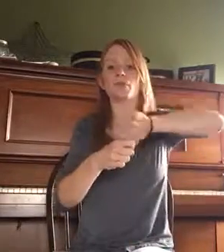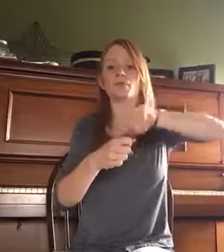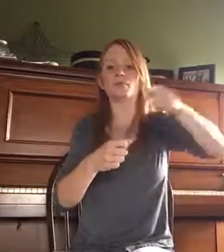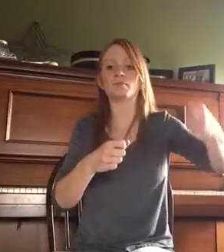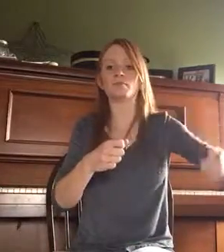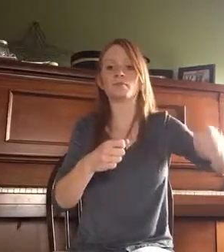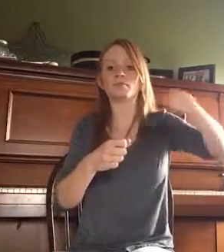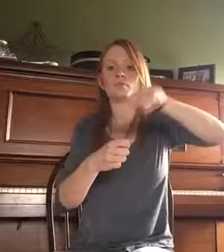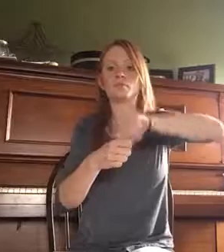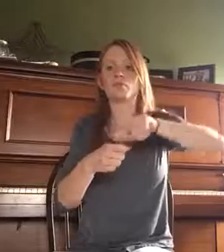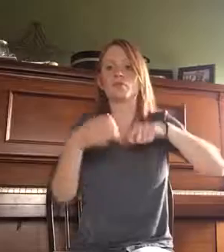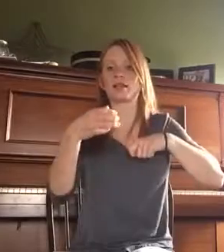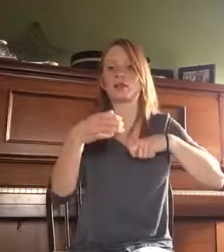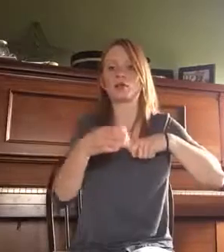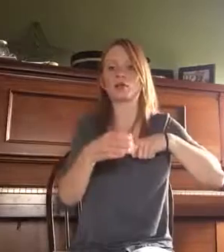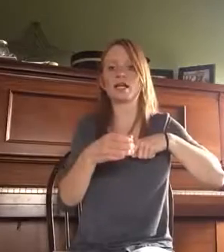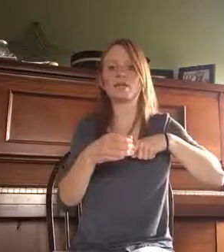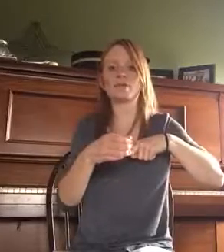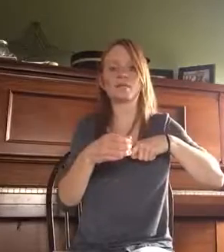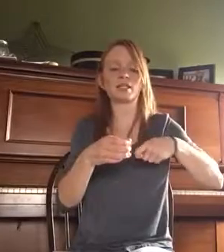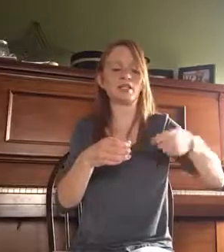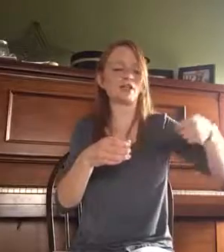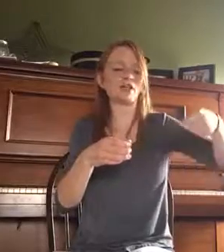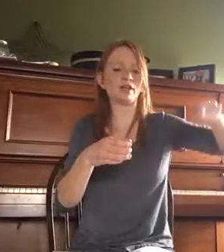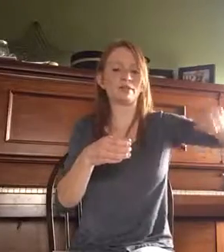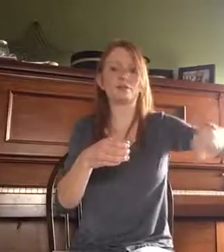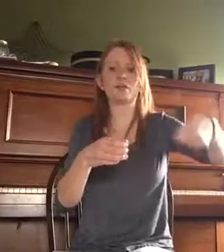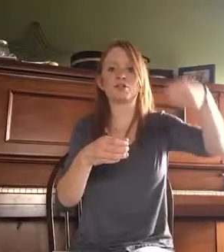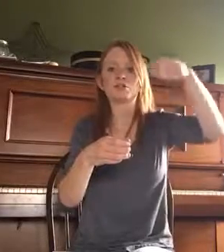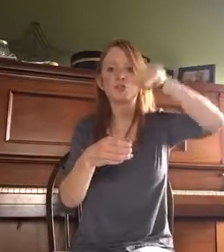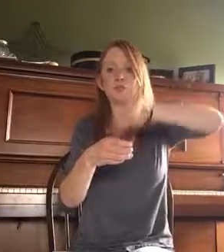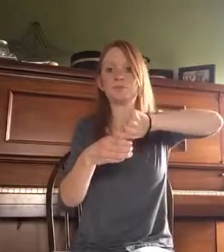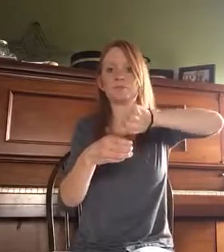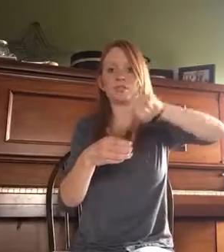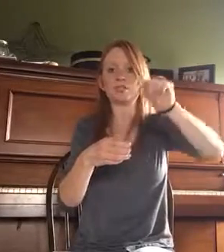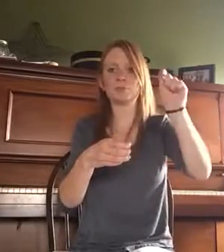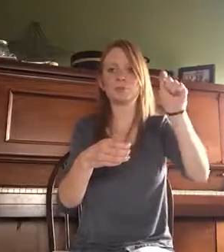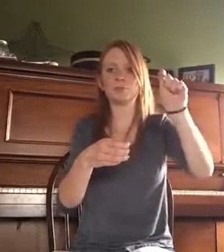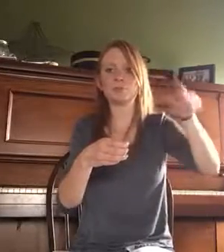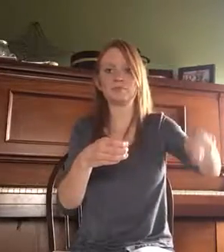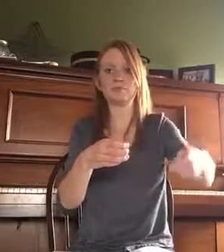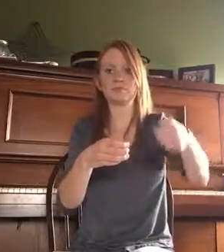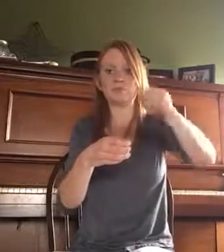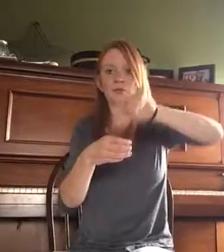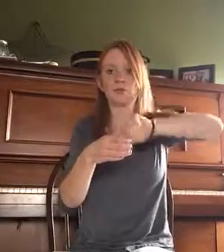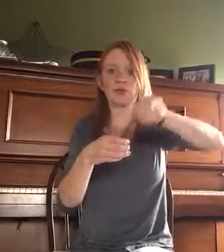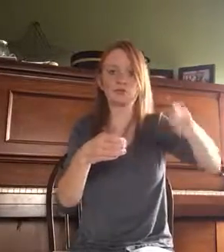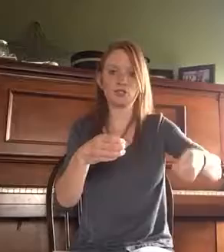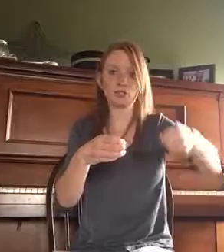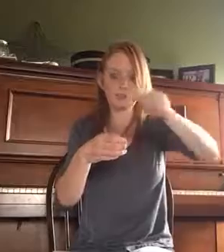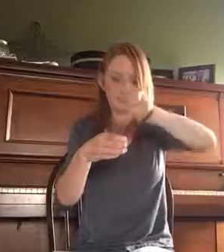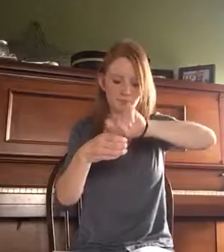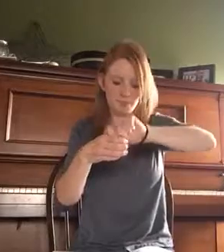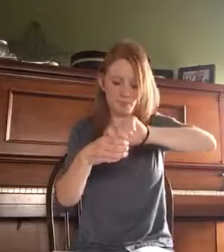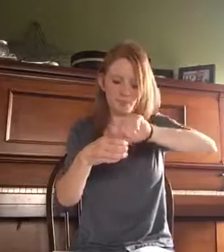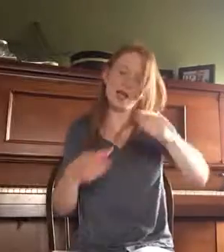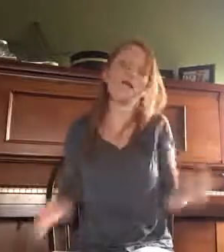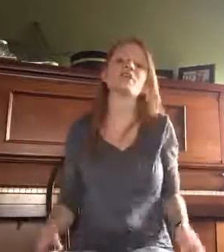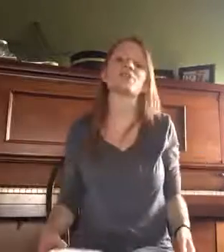in. So you act like you're holding on to something here, and then like you're scooping and spooning. Okay, to spoon in. All right, so